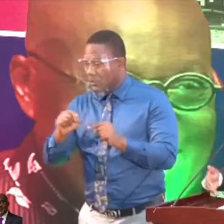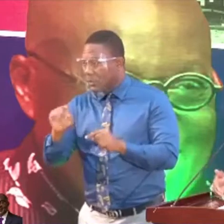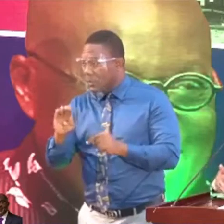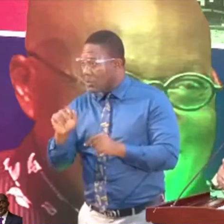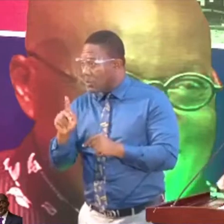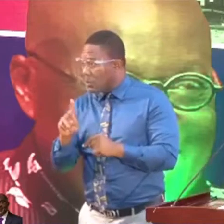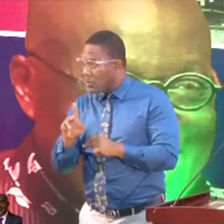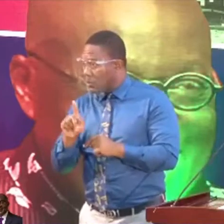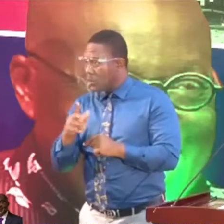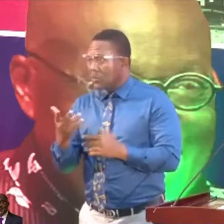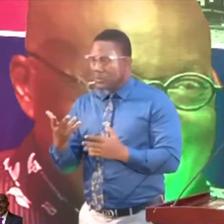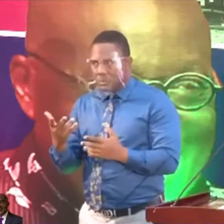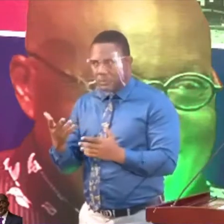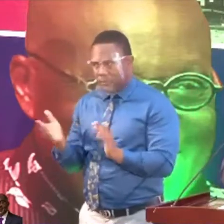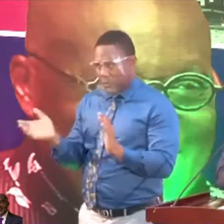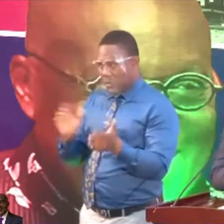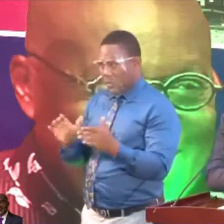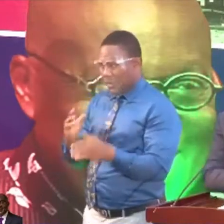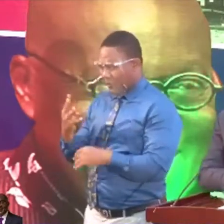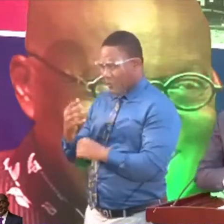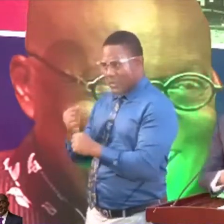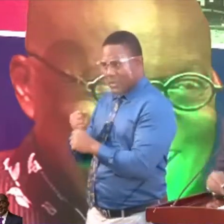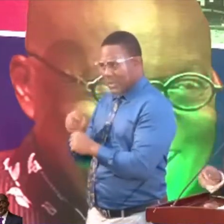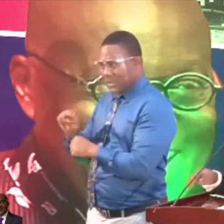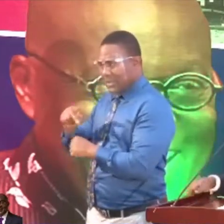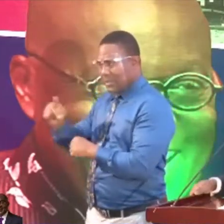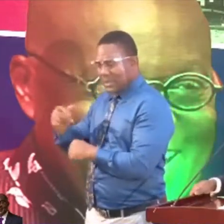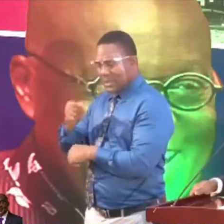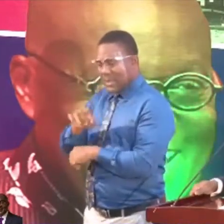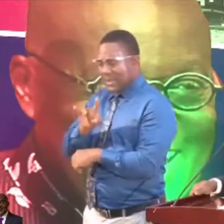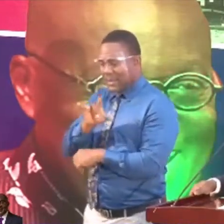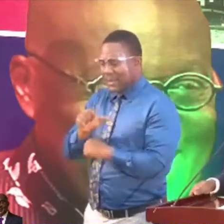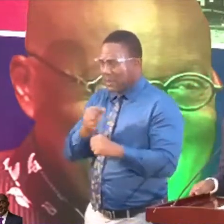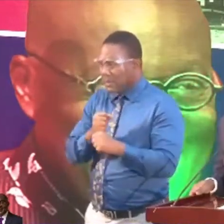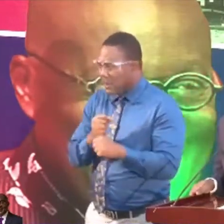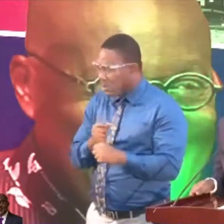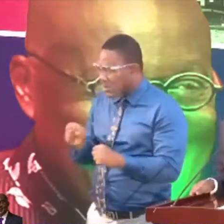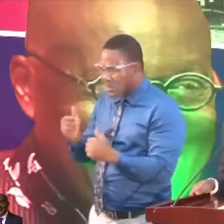4 years would have been more than what they would have done in 8 years in those regions.